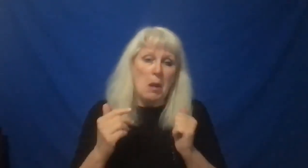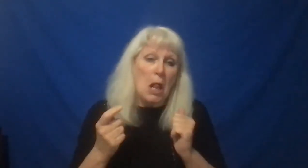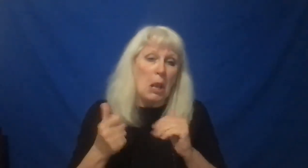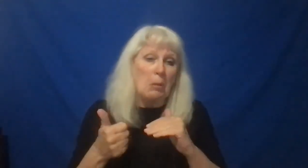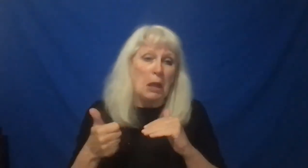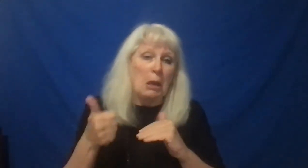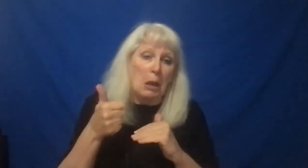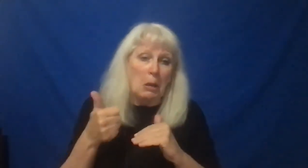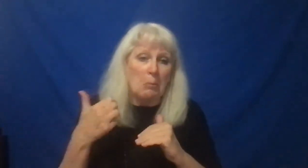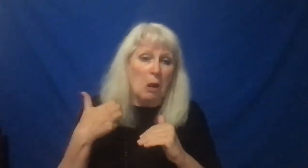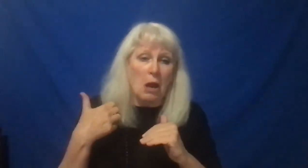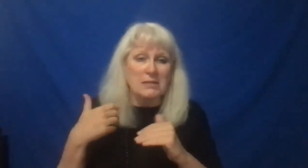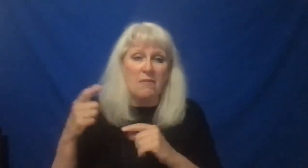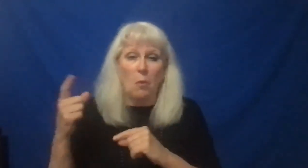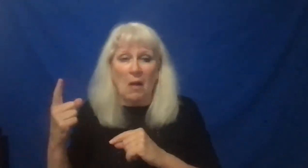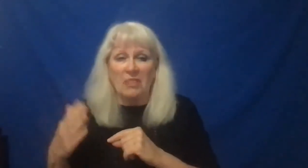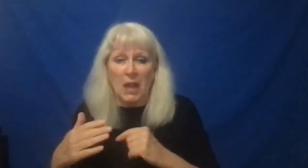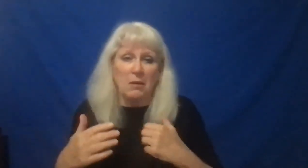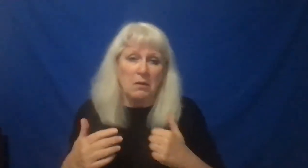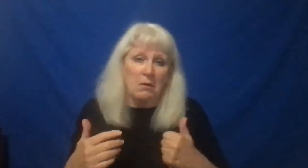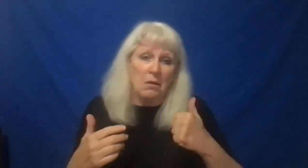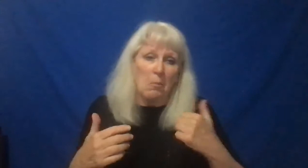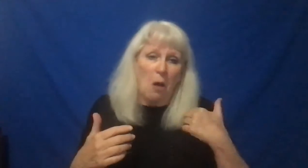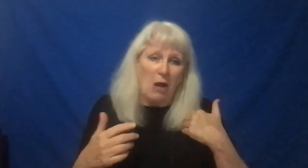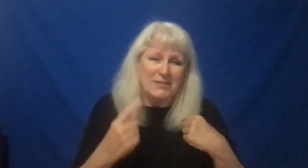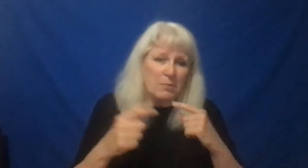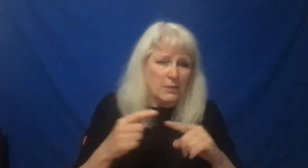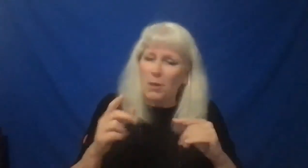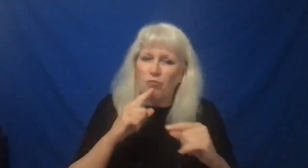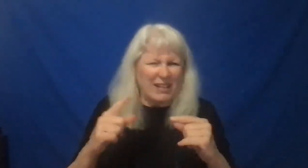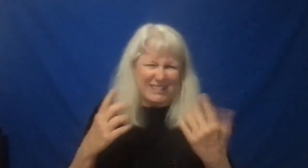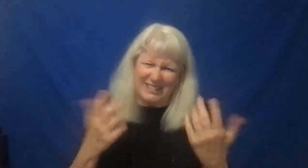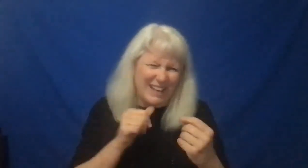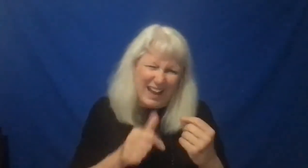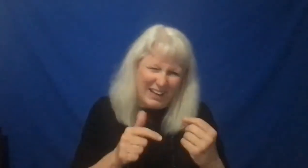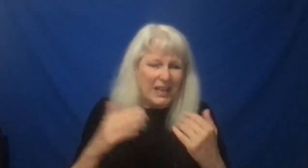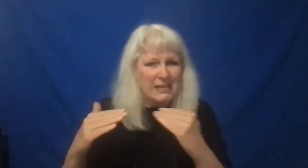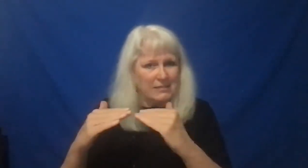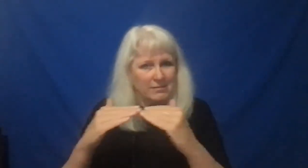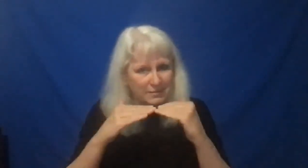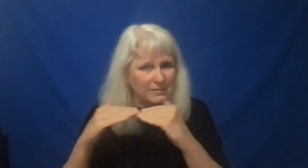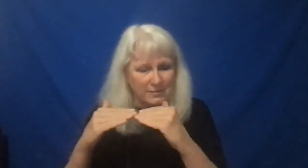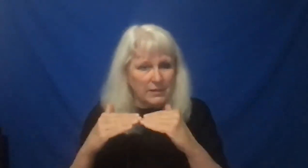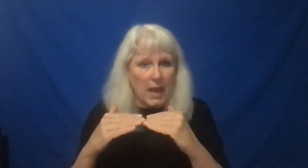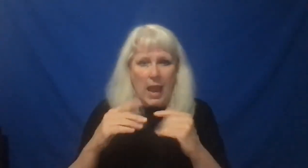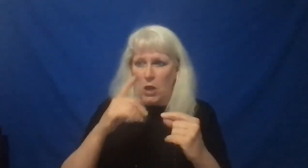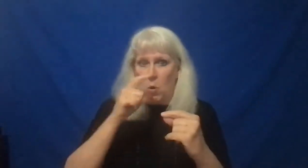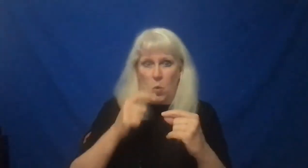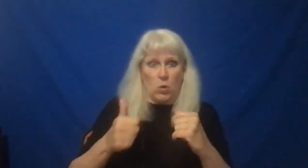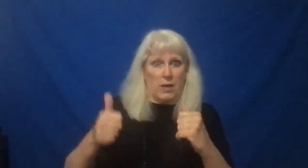much. It's the membership. It's the membership and listening and hearing to the